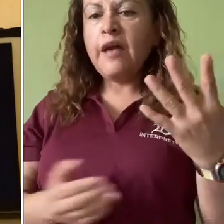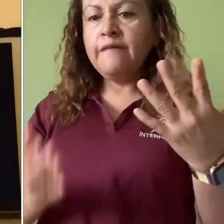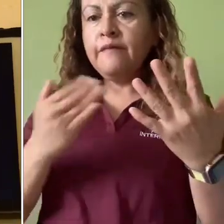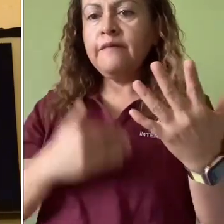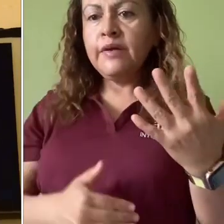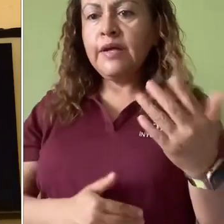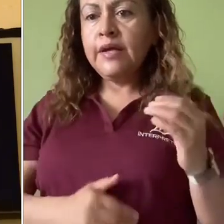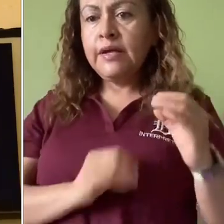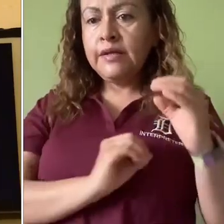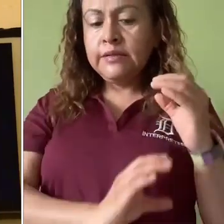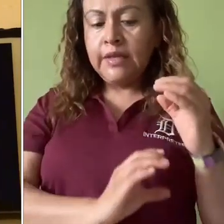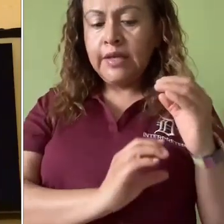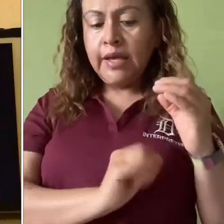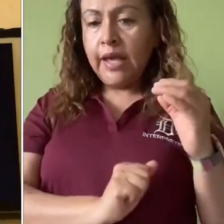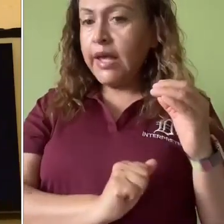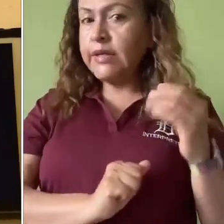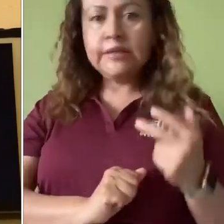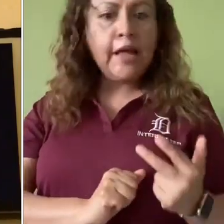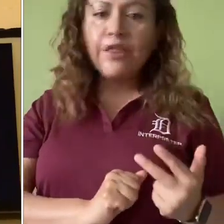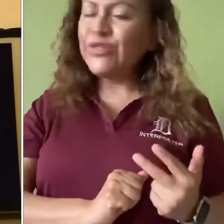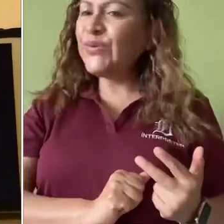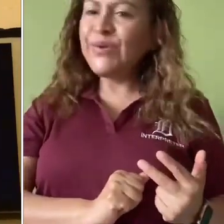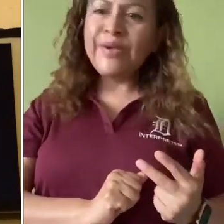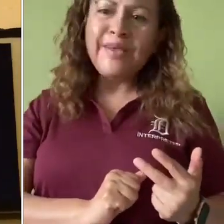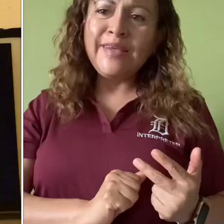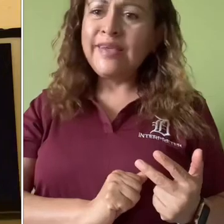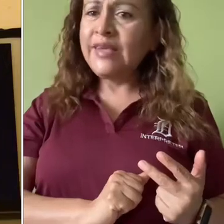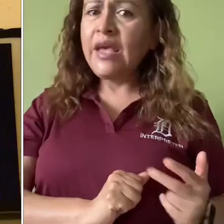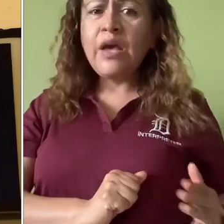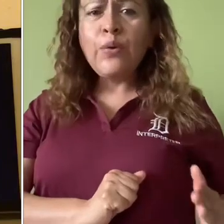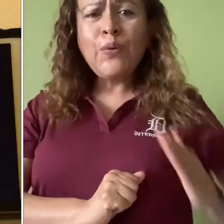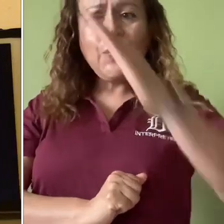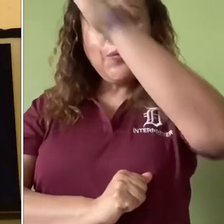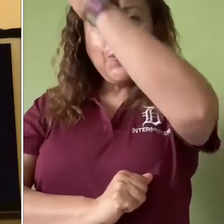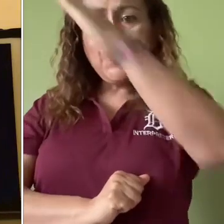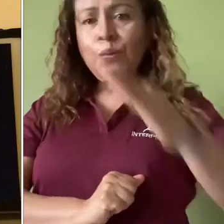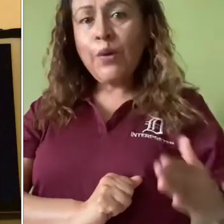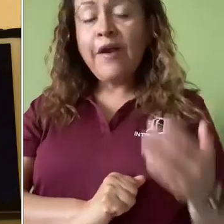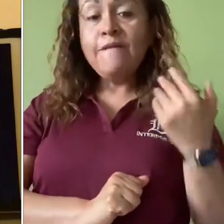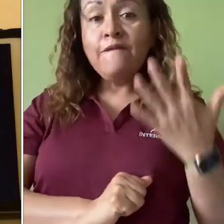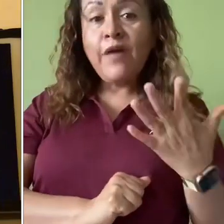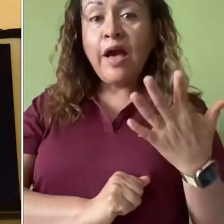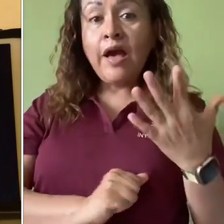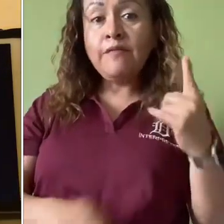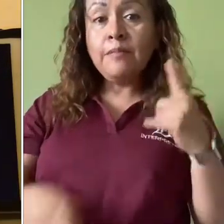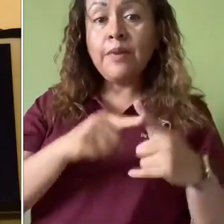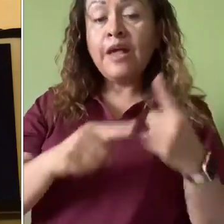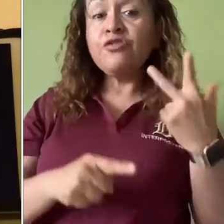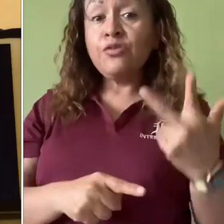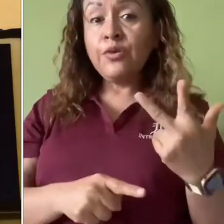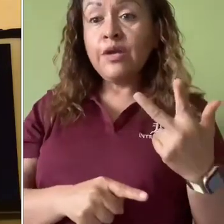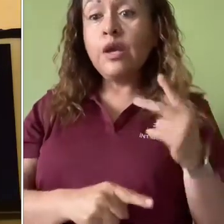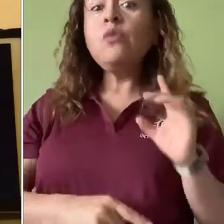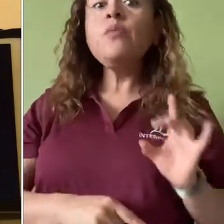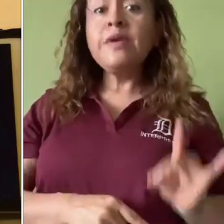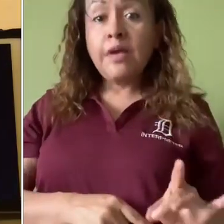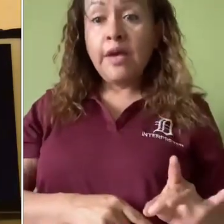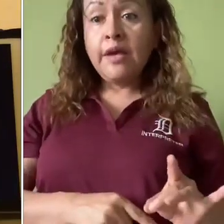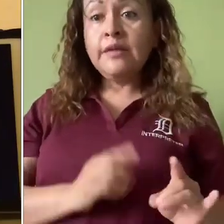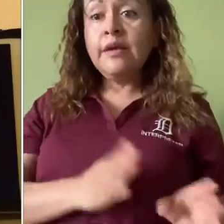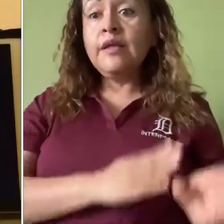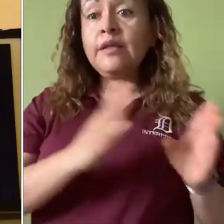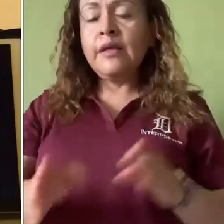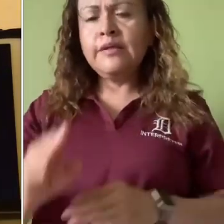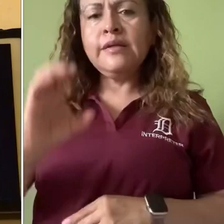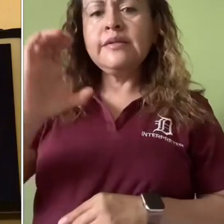5. We know what CA is, and we have to be careful here. It's not 3. CA, this entire side, is going to be 5 plus 3. So this is